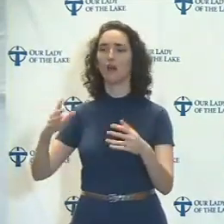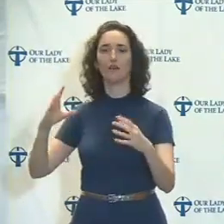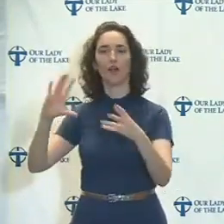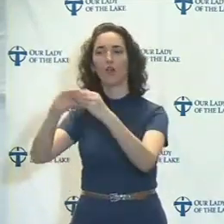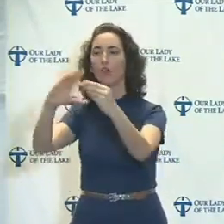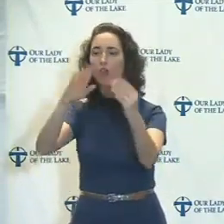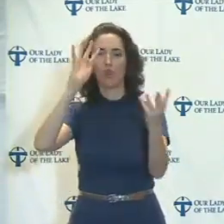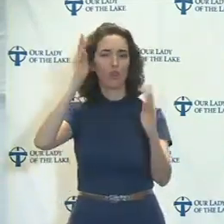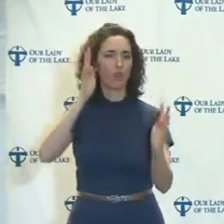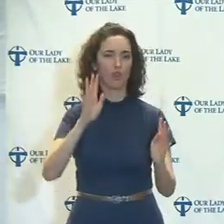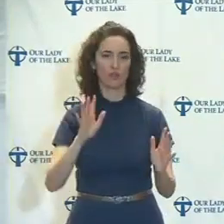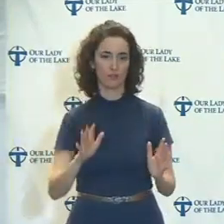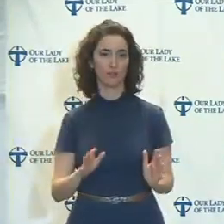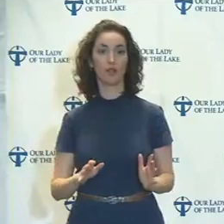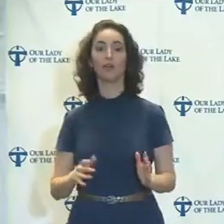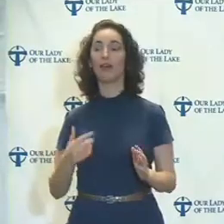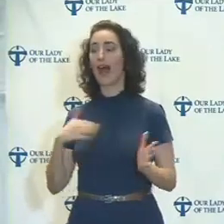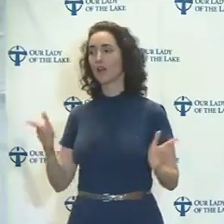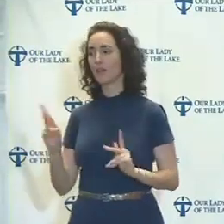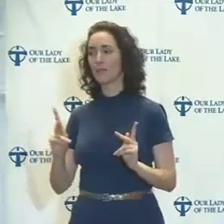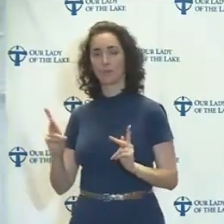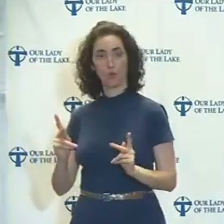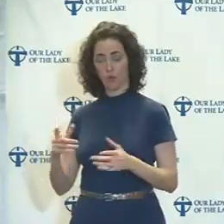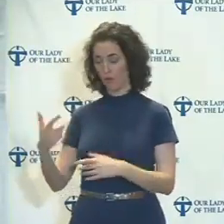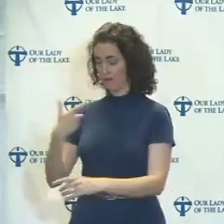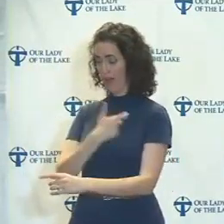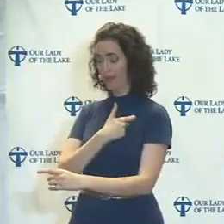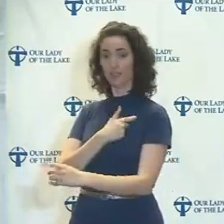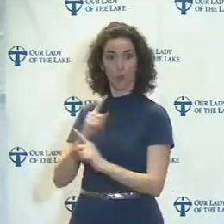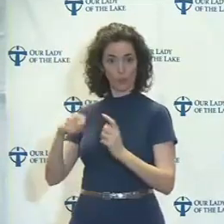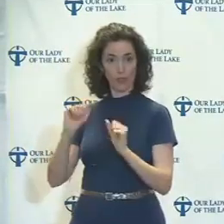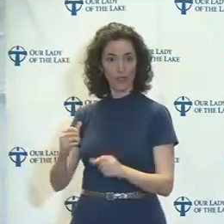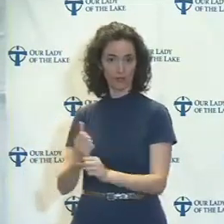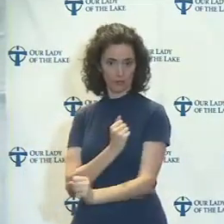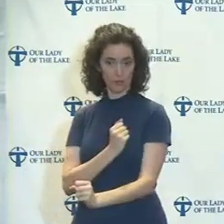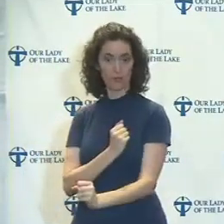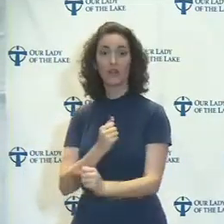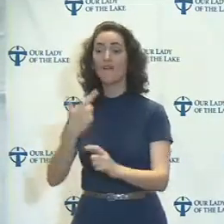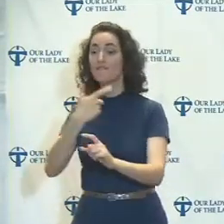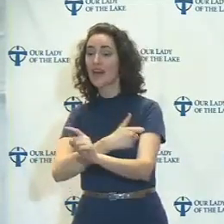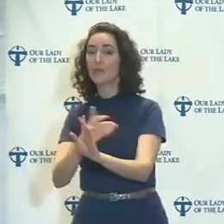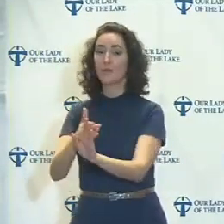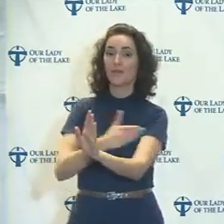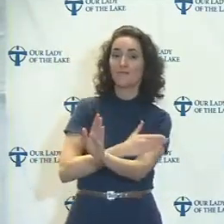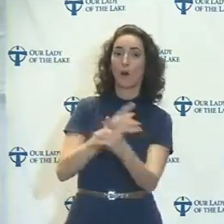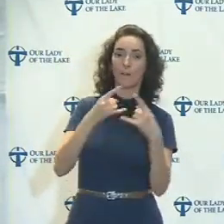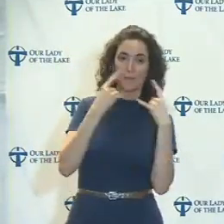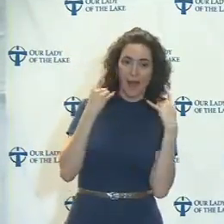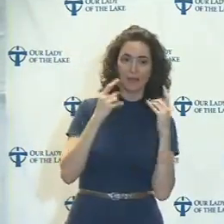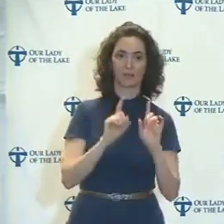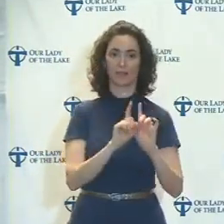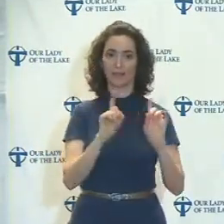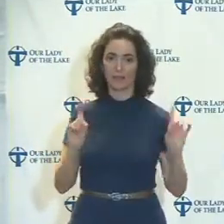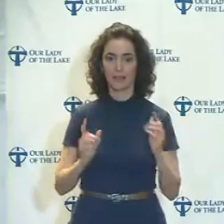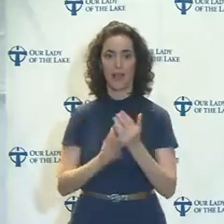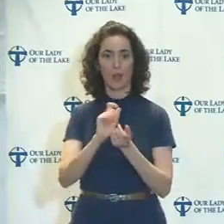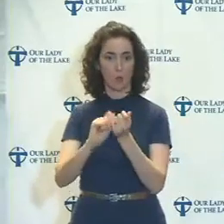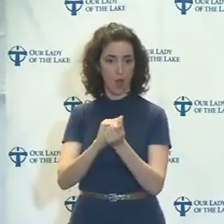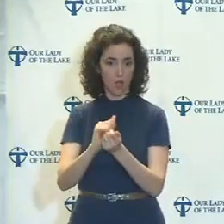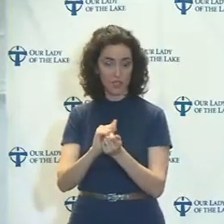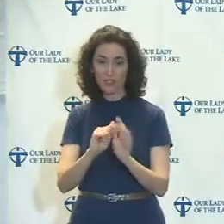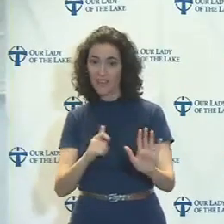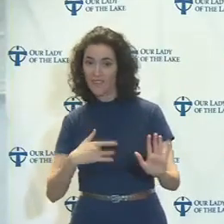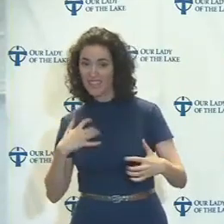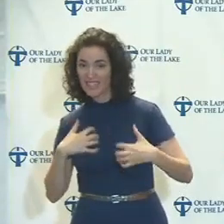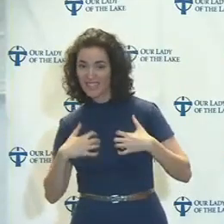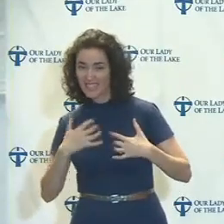when you can, and even before and even after, mask, distance, wash your hands, and stay home